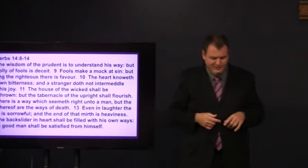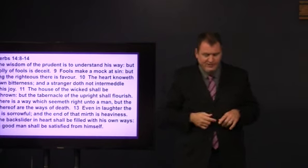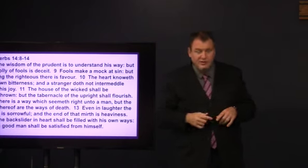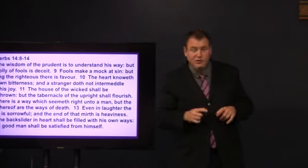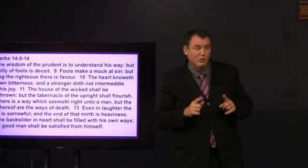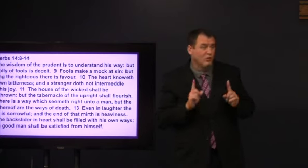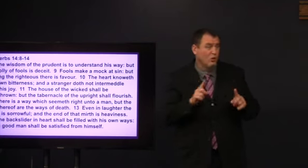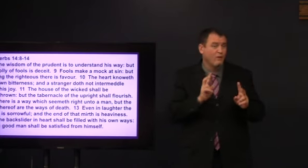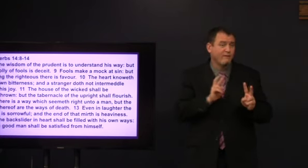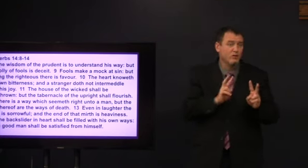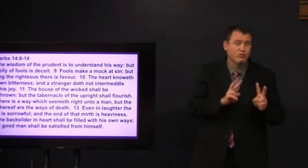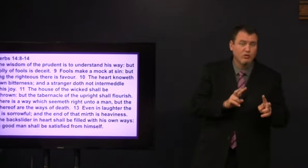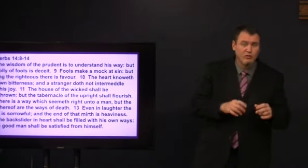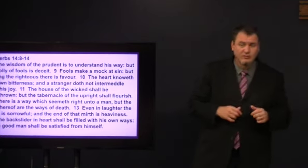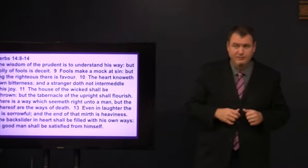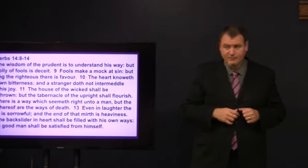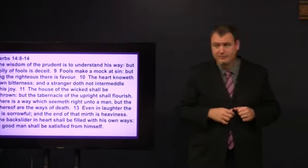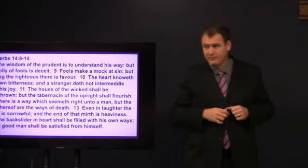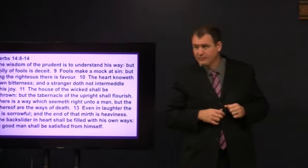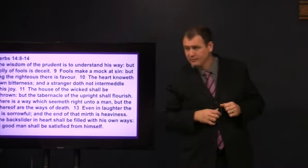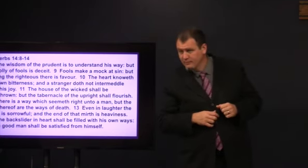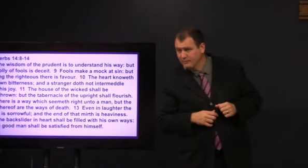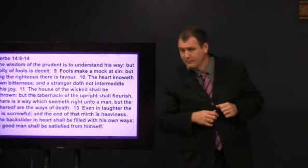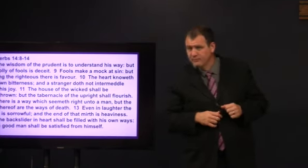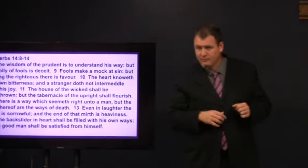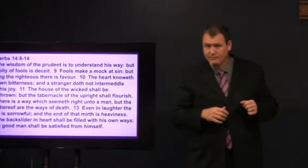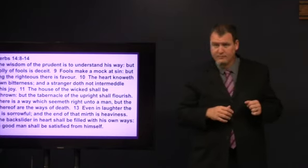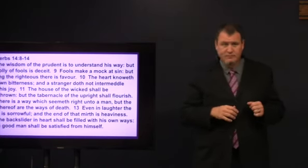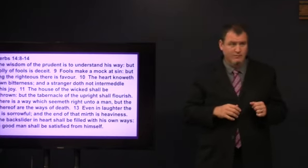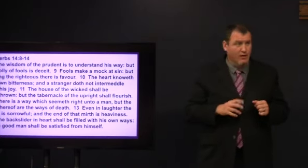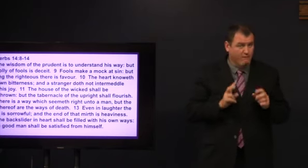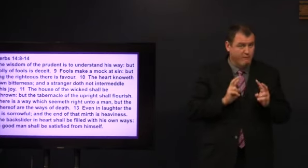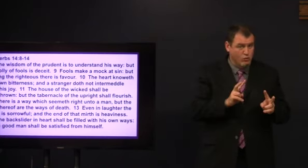I've experienced it so many times I can't tell you. You go to a funeral.